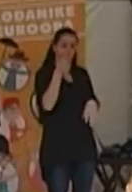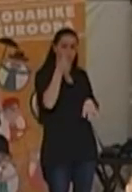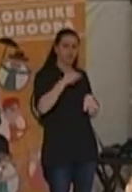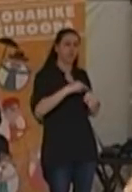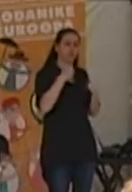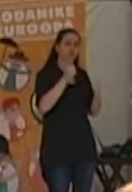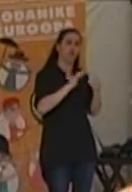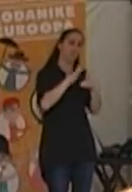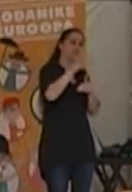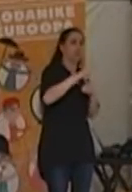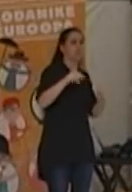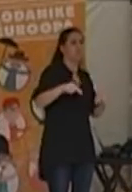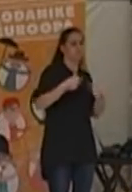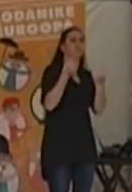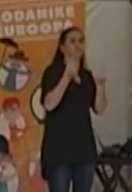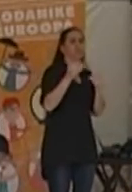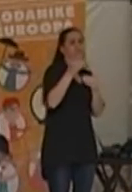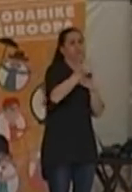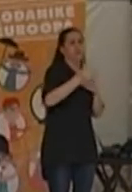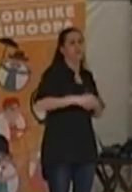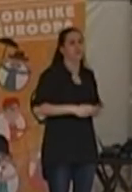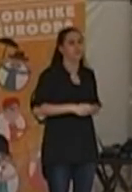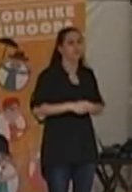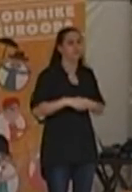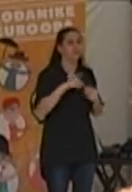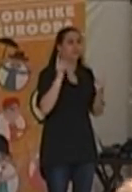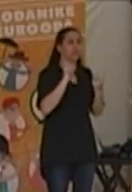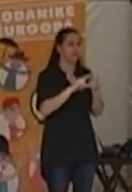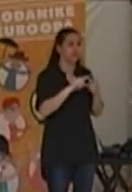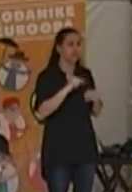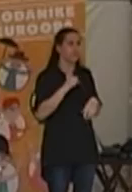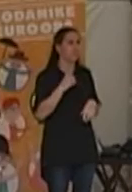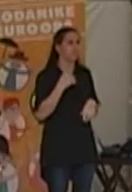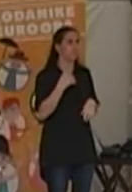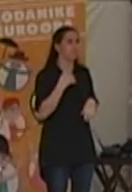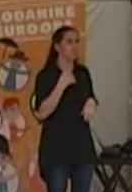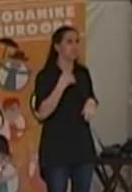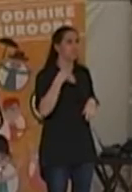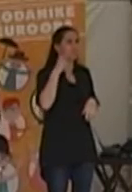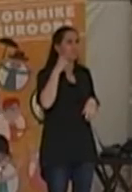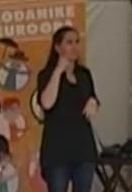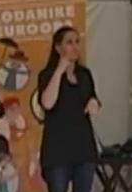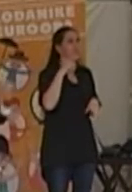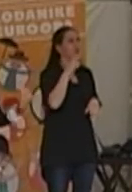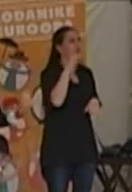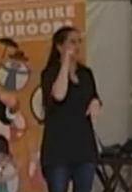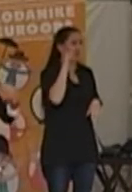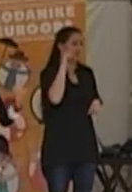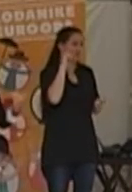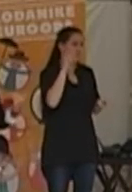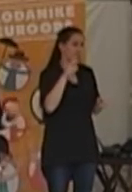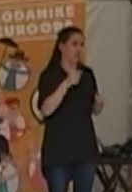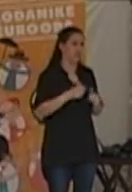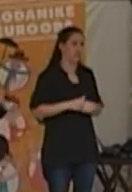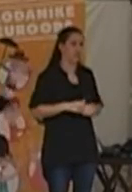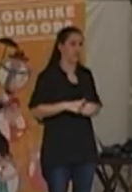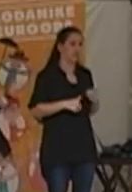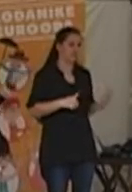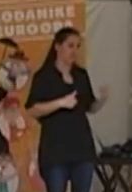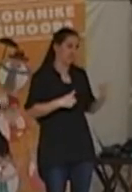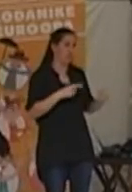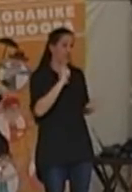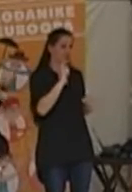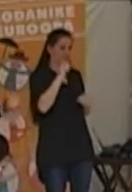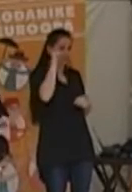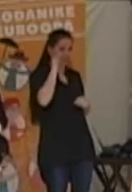forward. And the second thing I would really push towards is around women, as it seems to be the lady end of the panel, this end. I'm